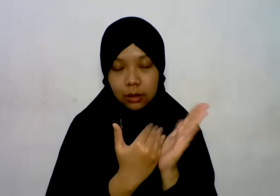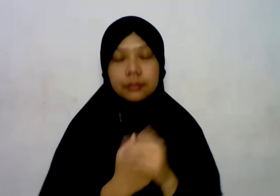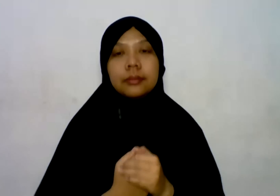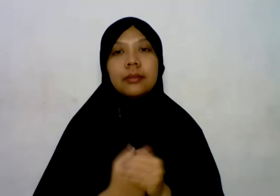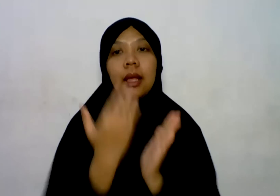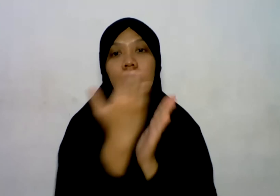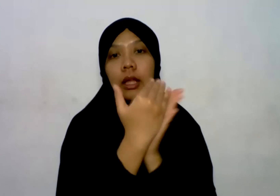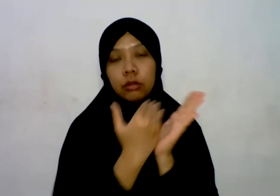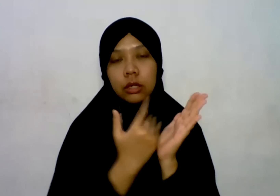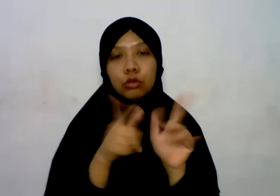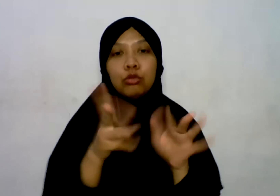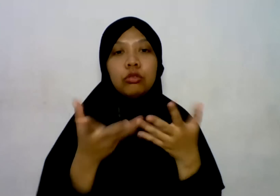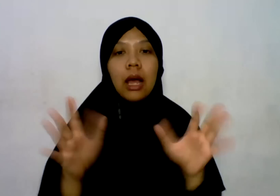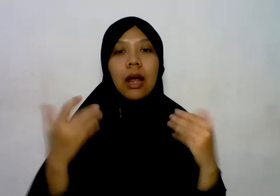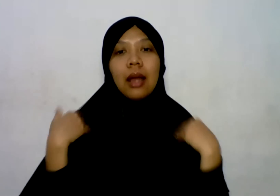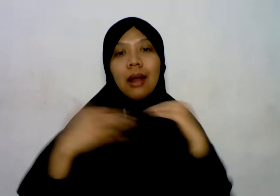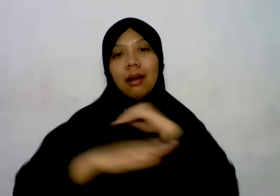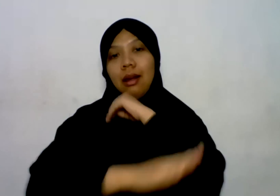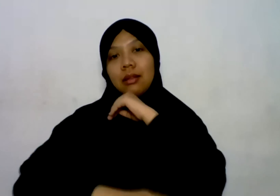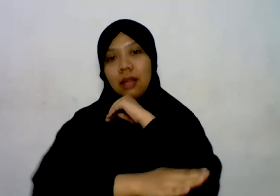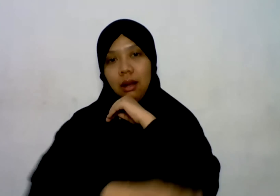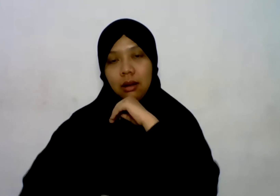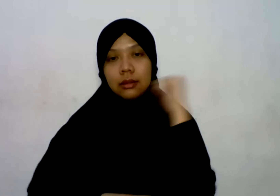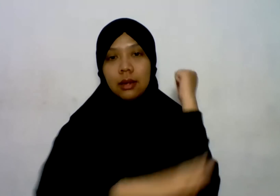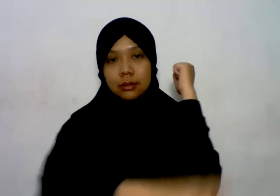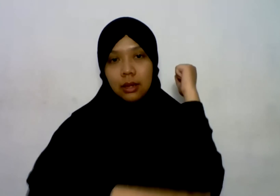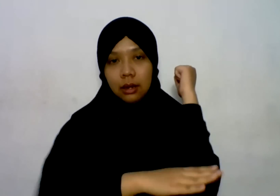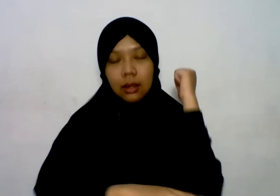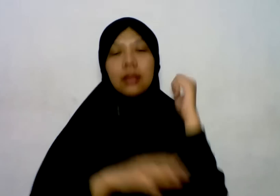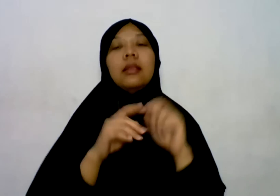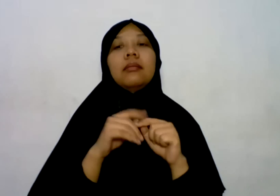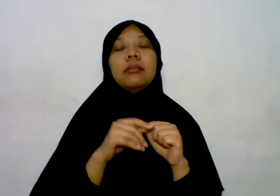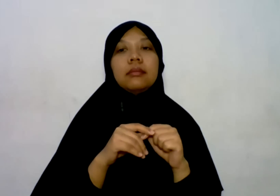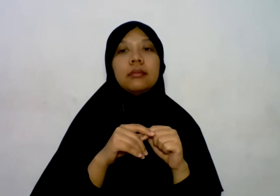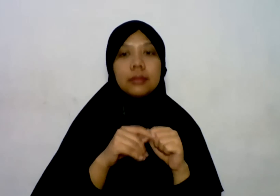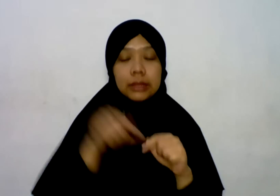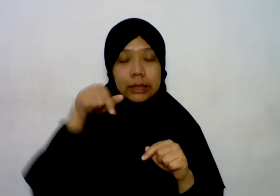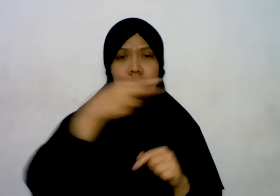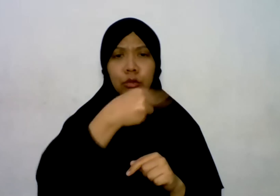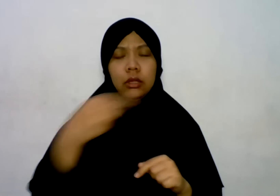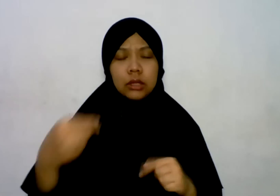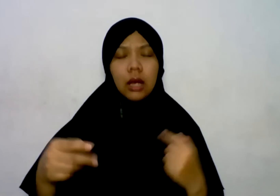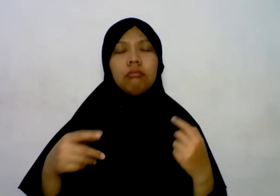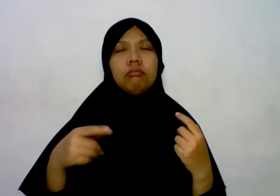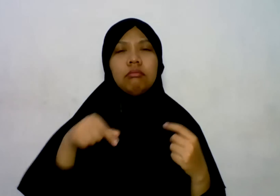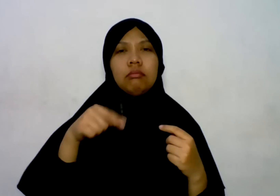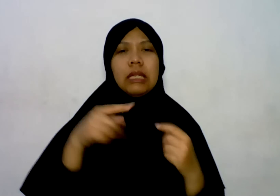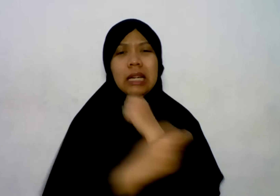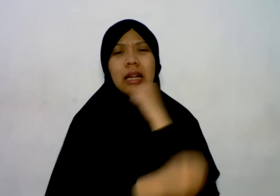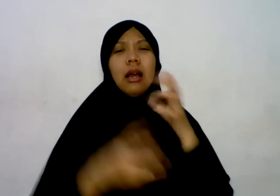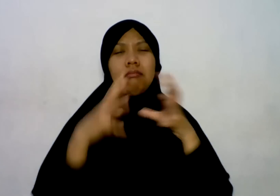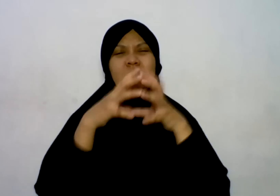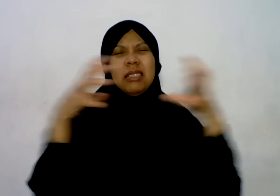some foundation, yeah. But again, because we are in a big country with so